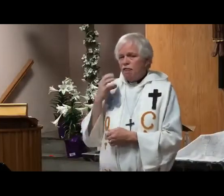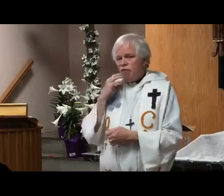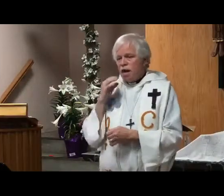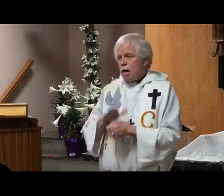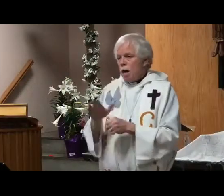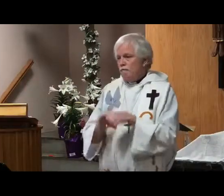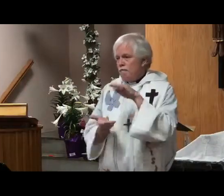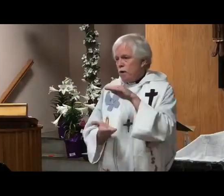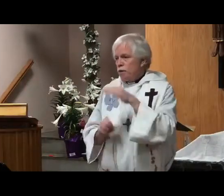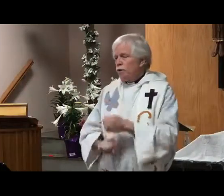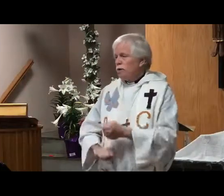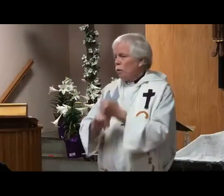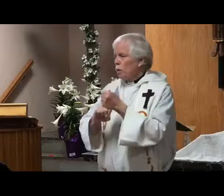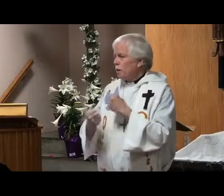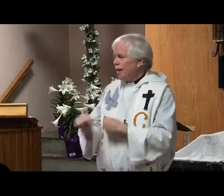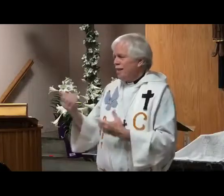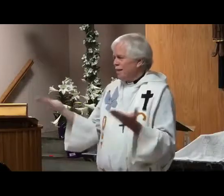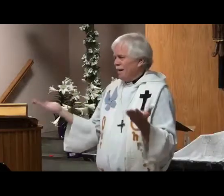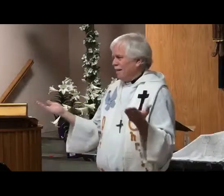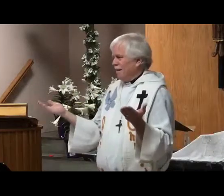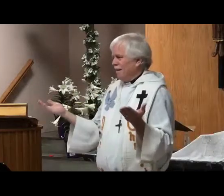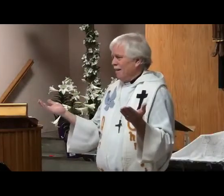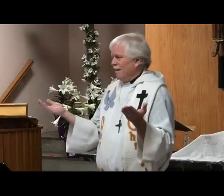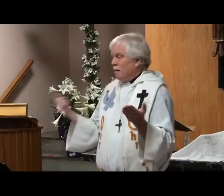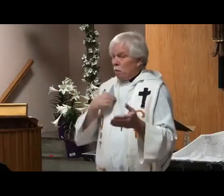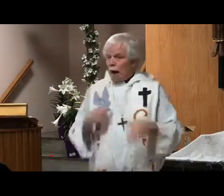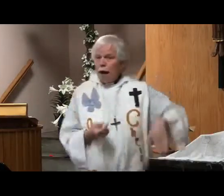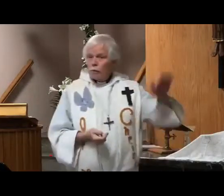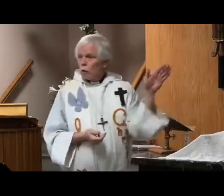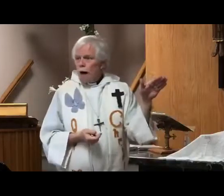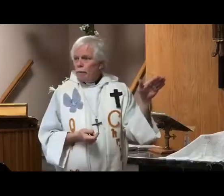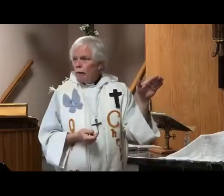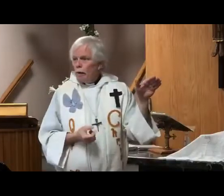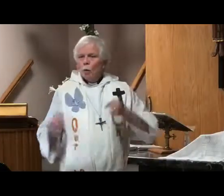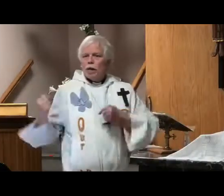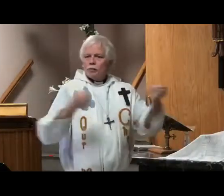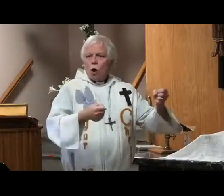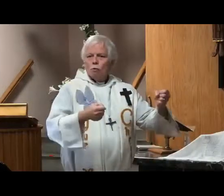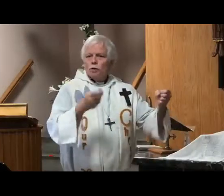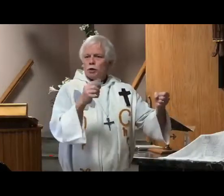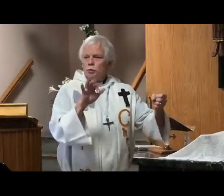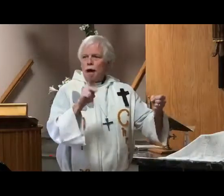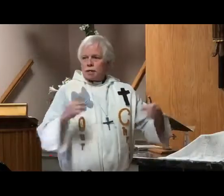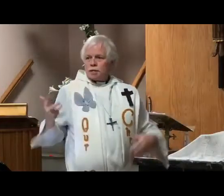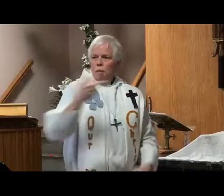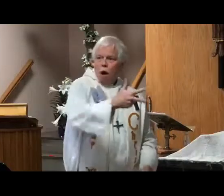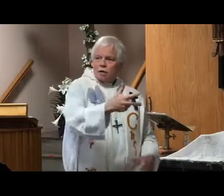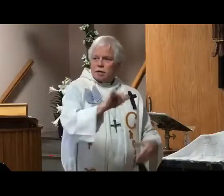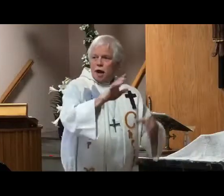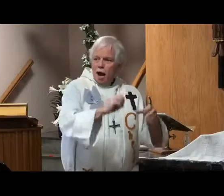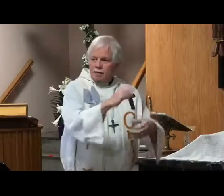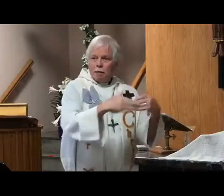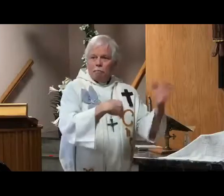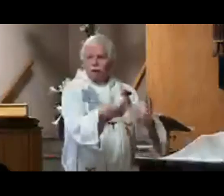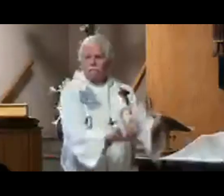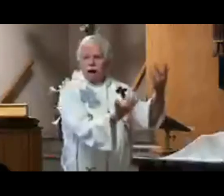not thick enough to support anything. I mean, when I grew up, we drove trucks onto